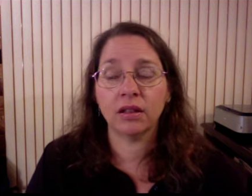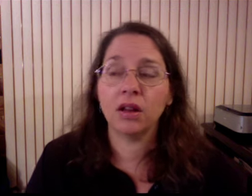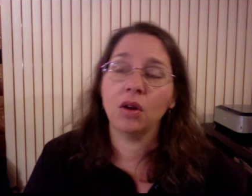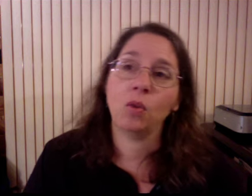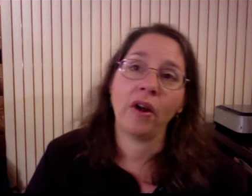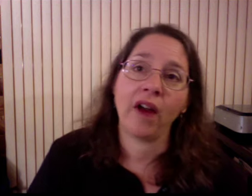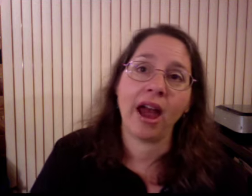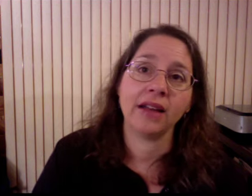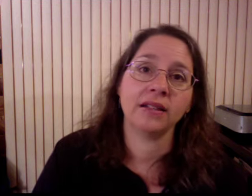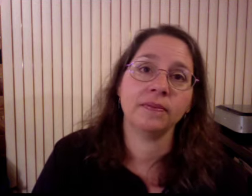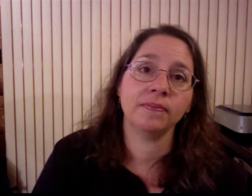Whereas,